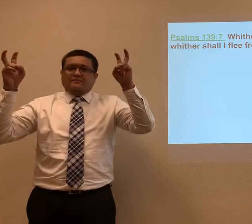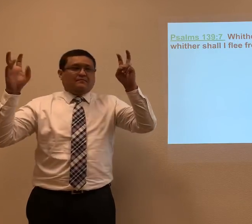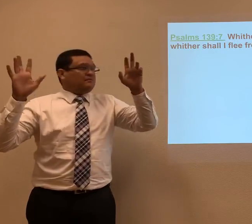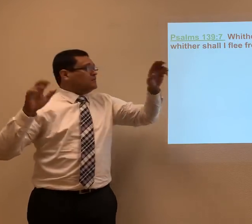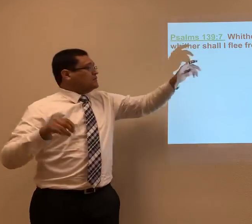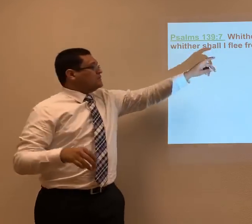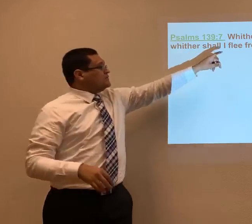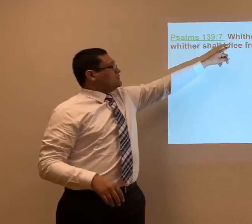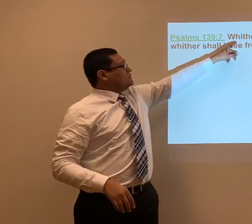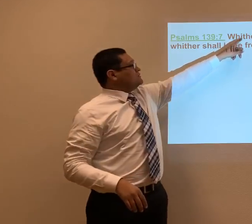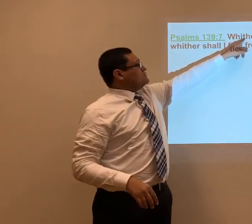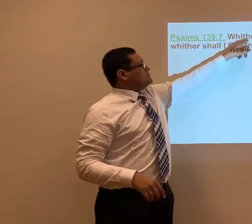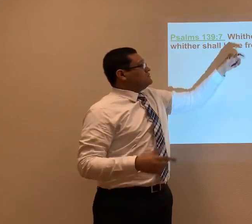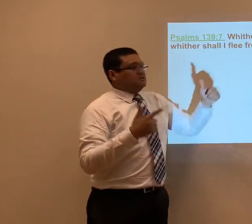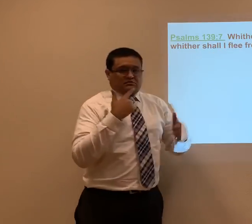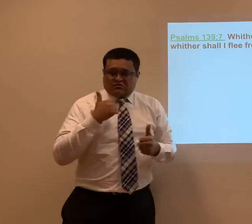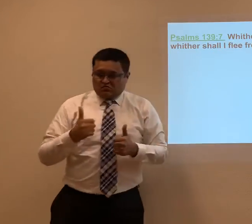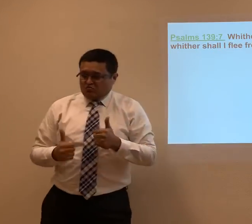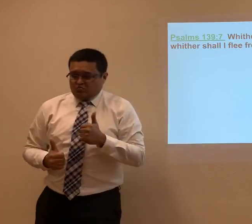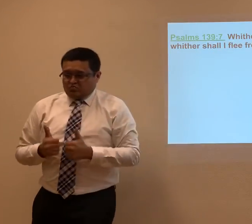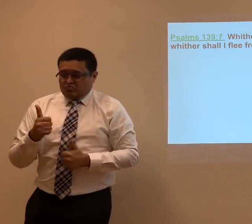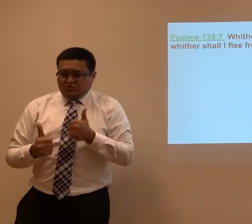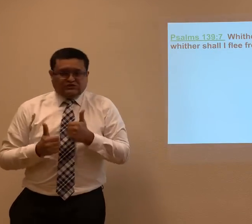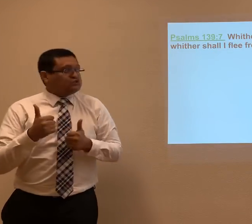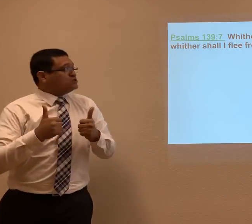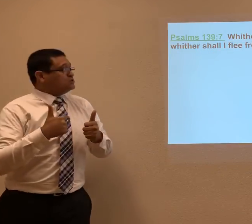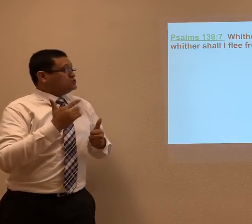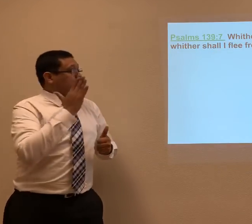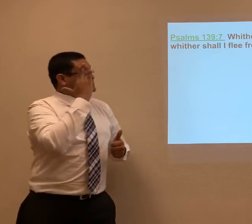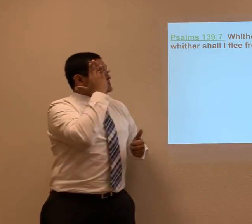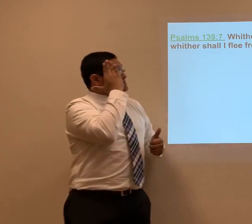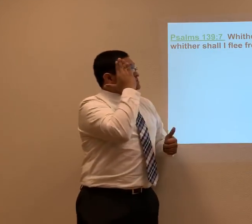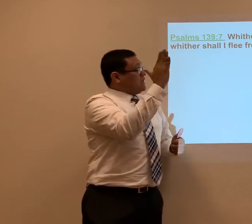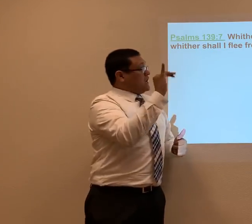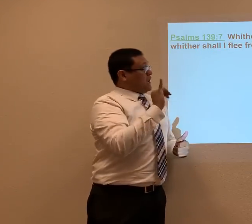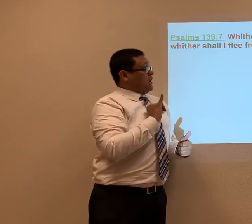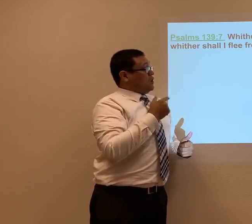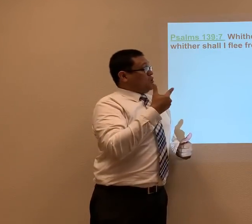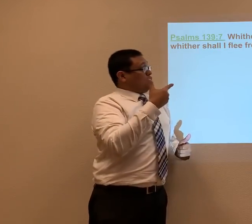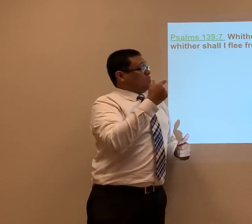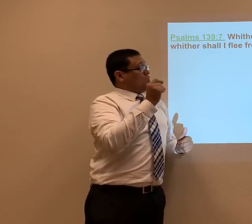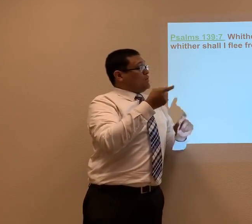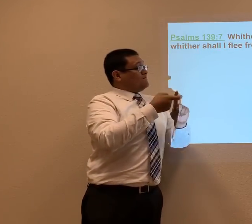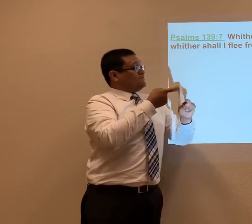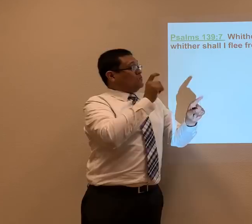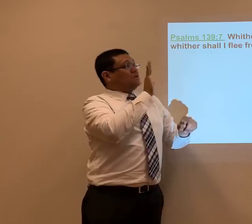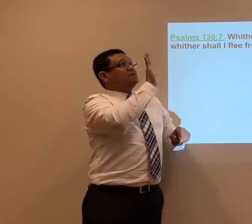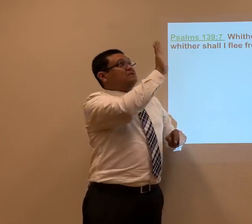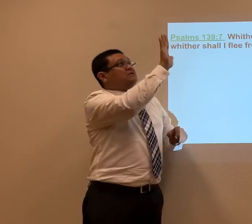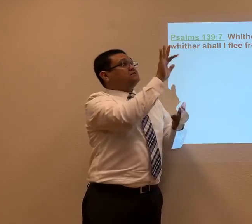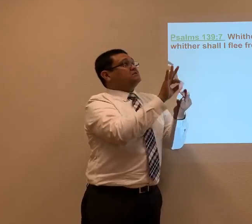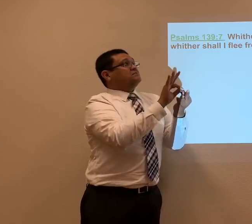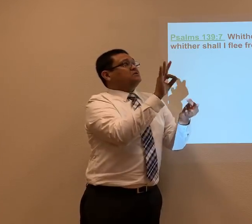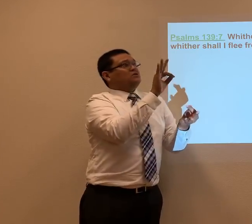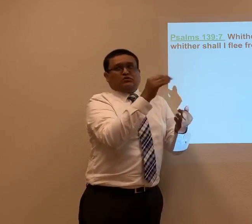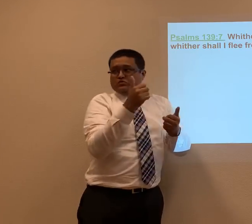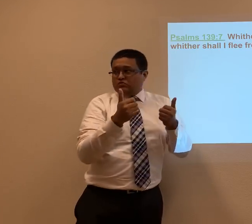where you are. God knows where he is. And he says, whither shall I go from thy spirit?